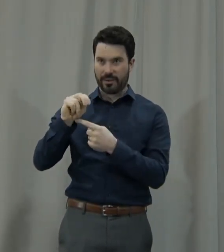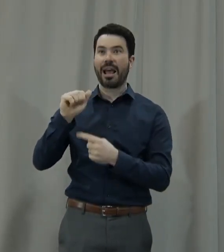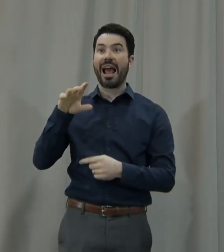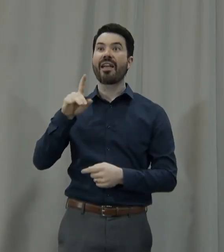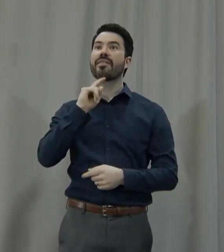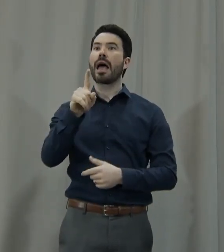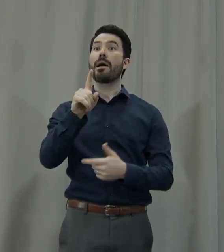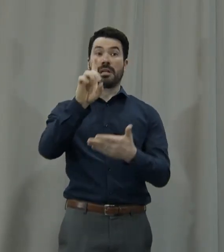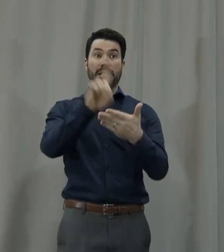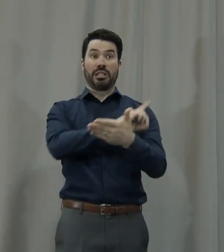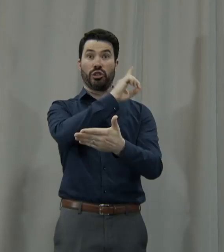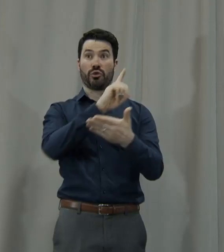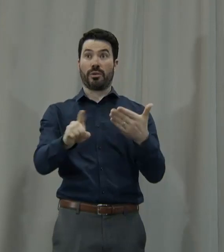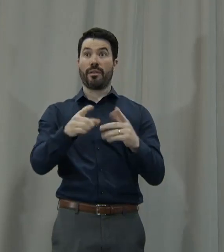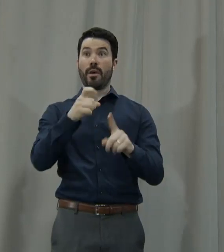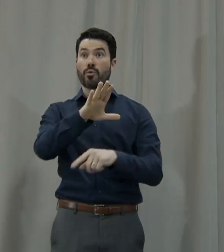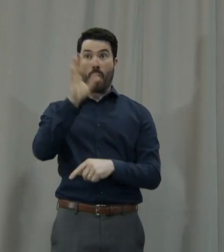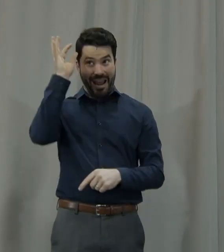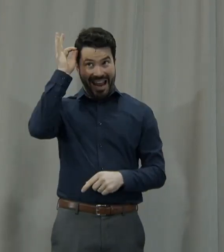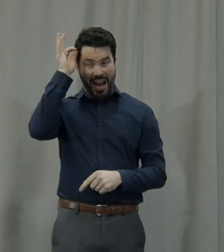based on hair in Michigan.